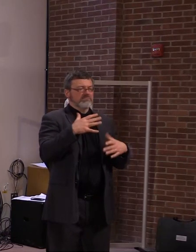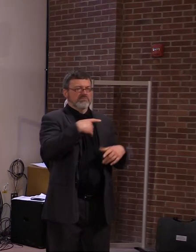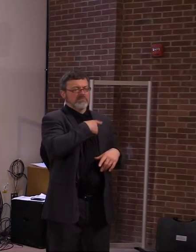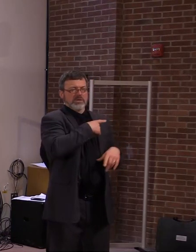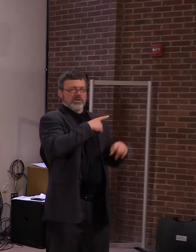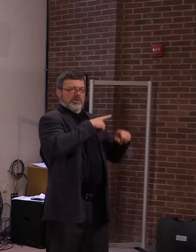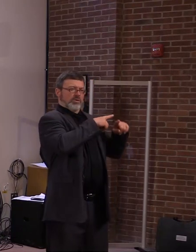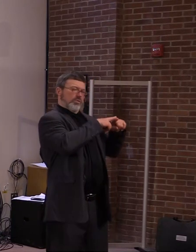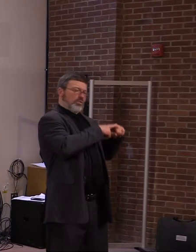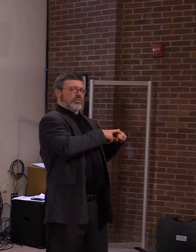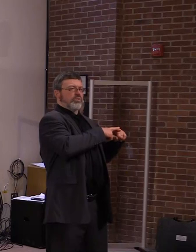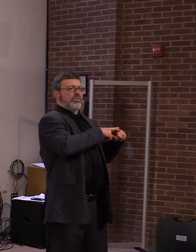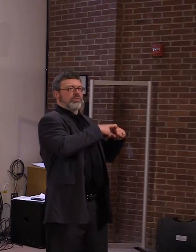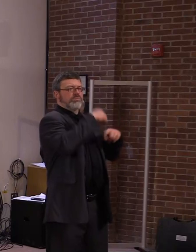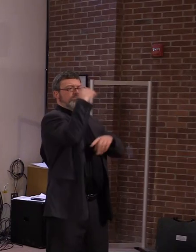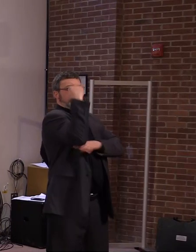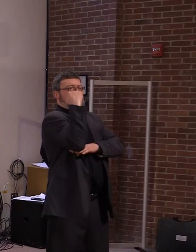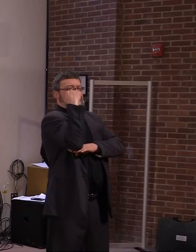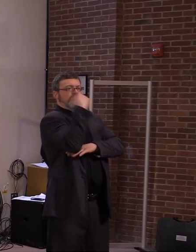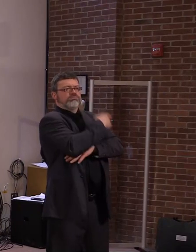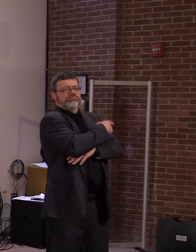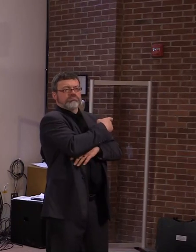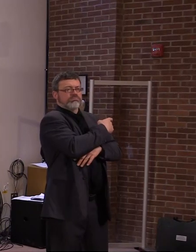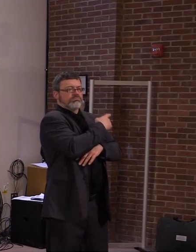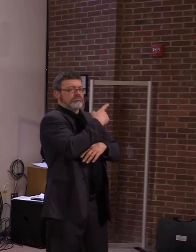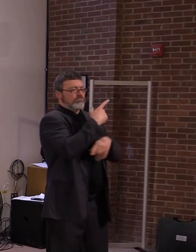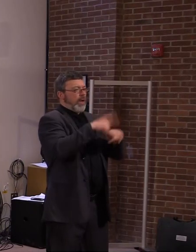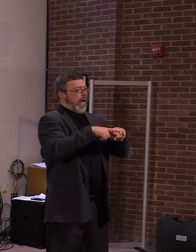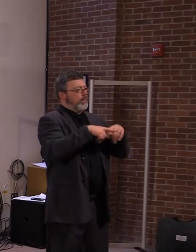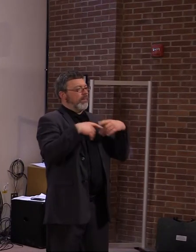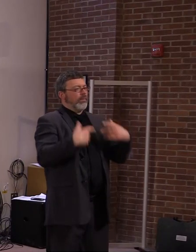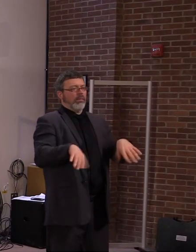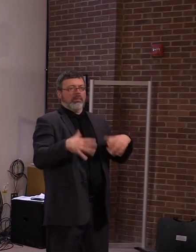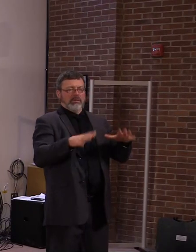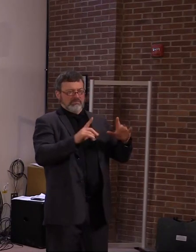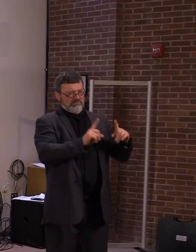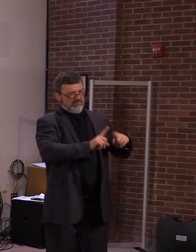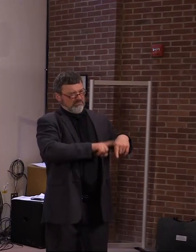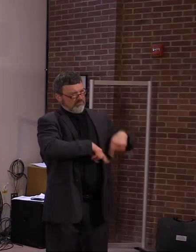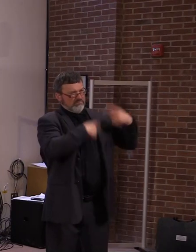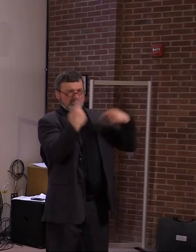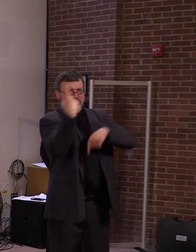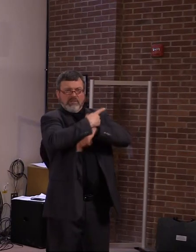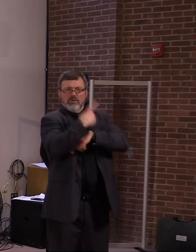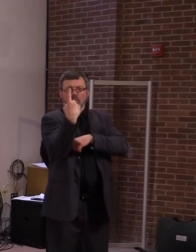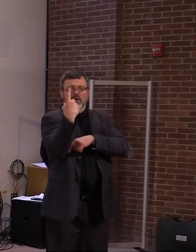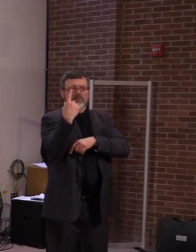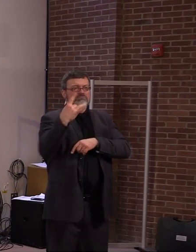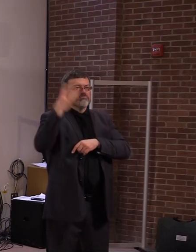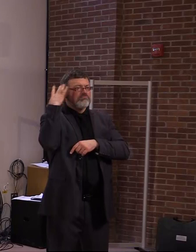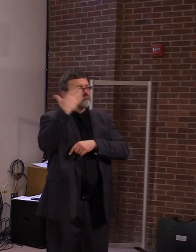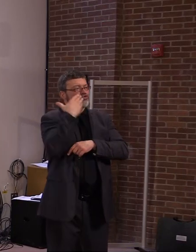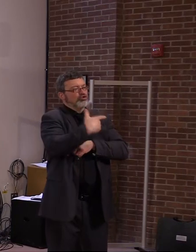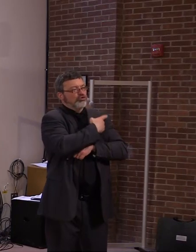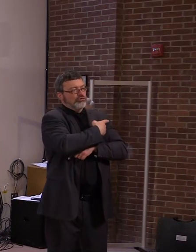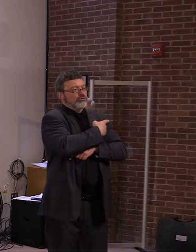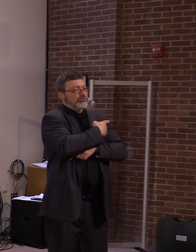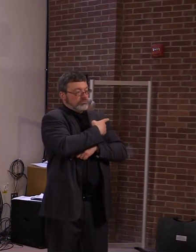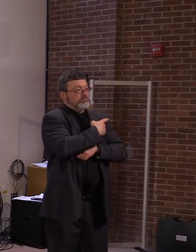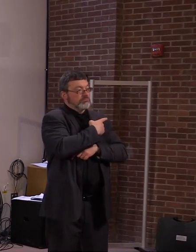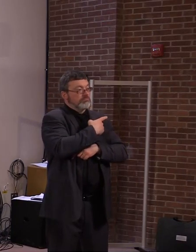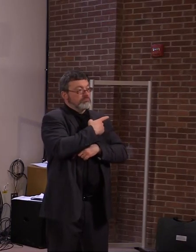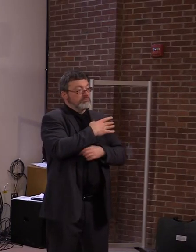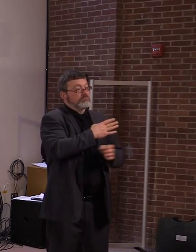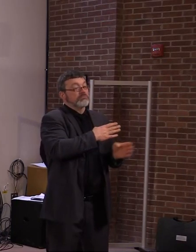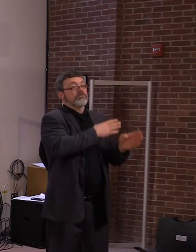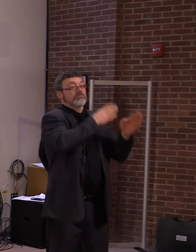just from the very beginning. I've had back when he was in the Douglas administration. I knew him. I